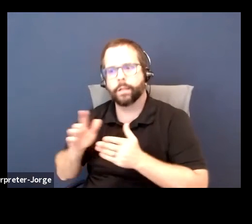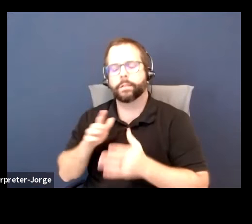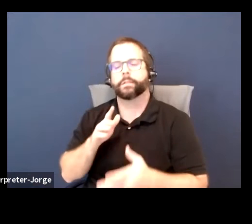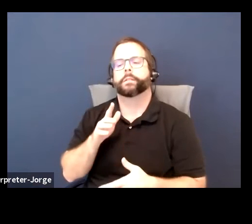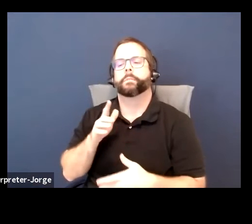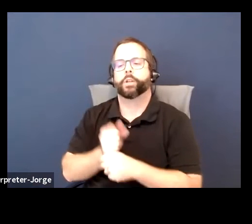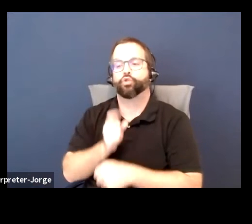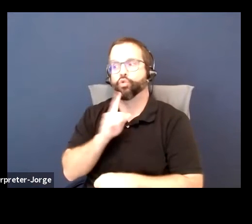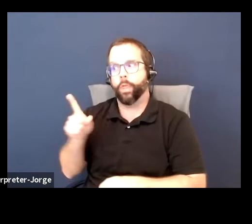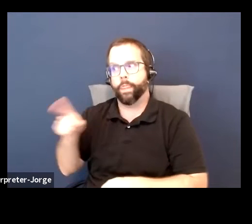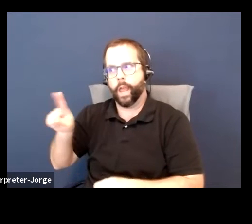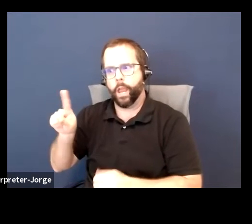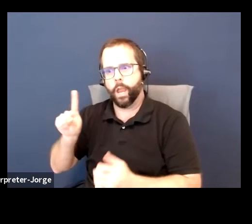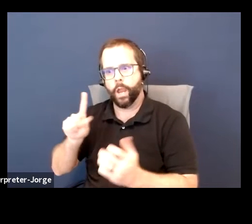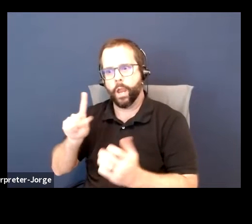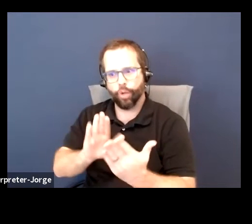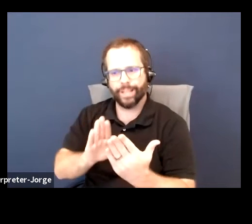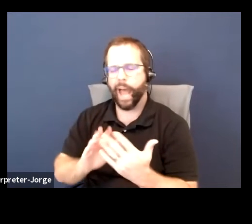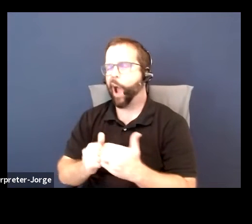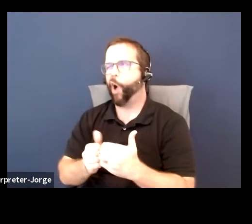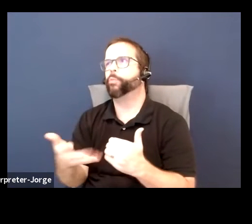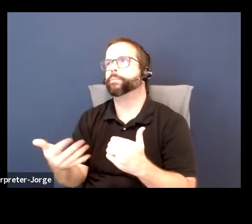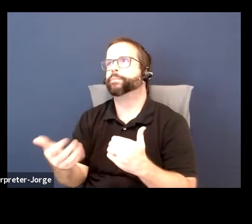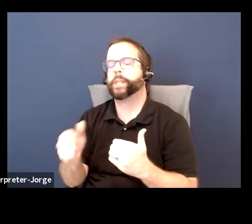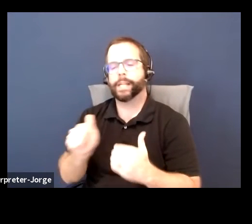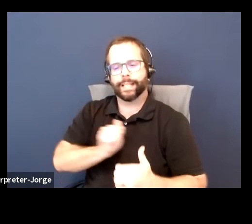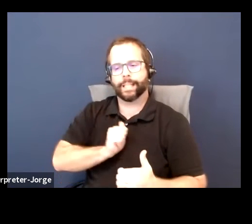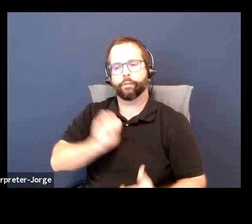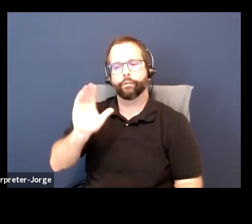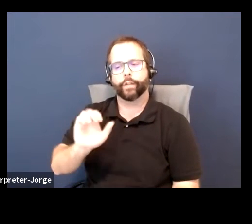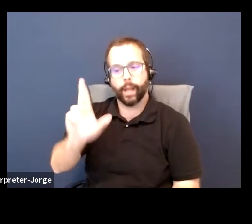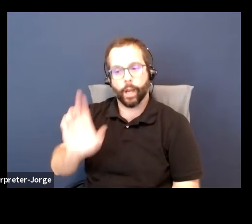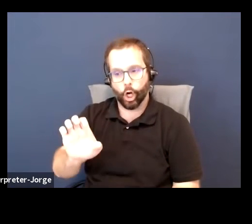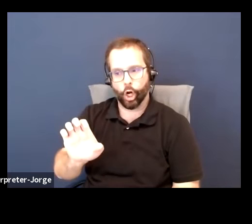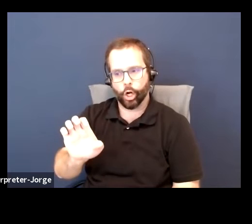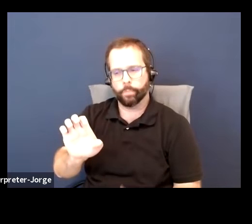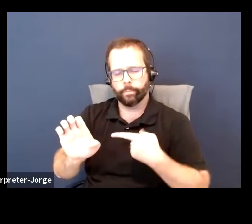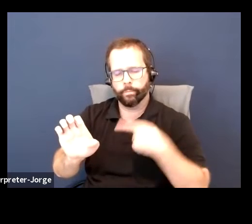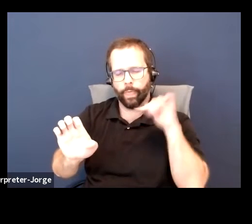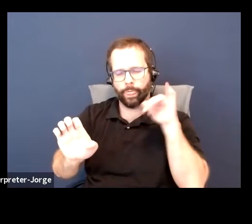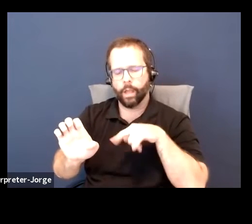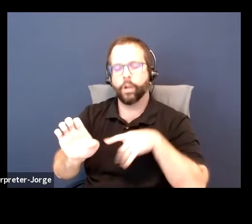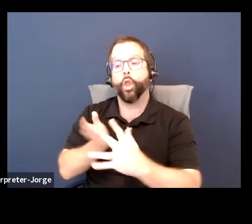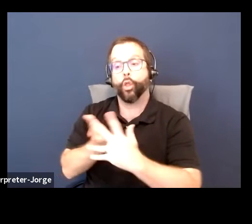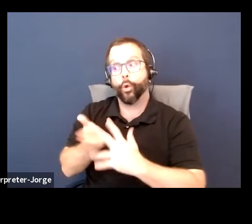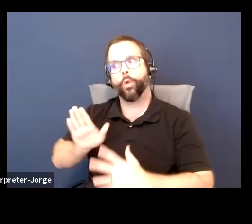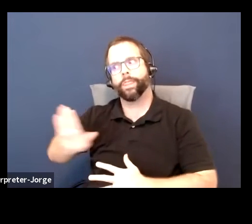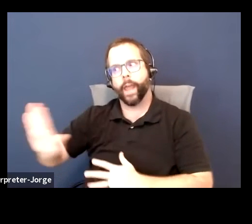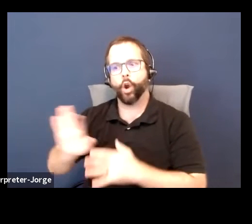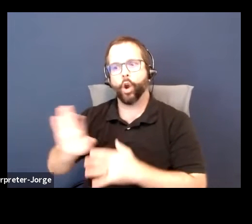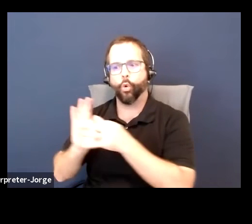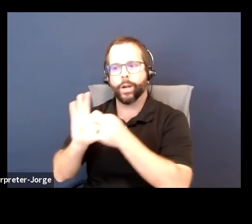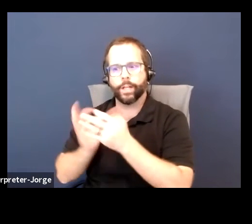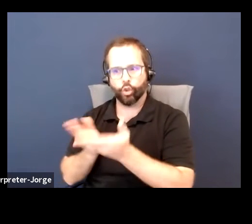addressing how self-care through their coordinated services are being addressed.